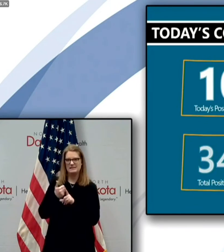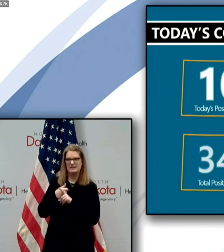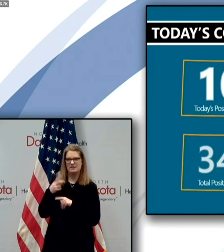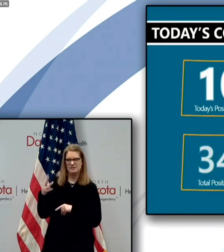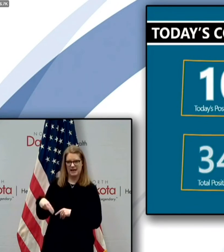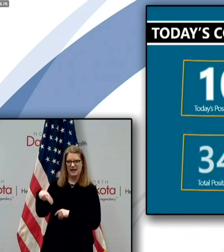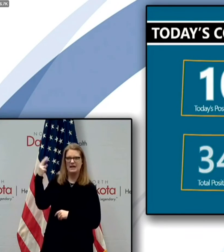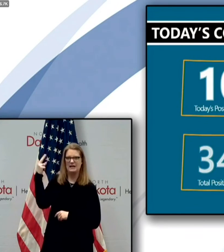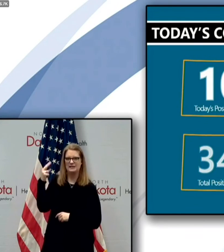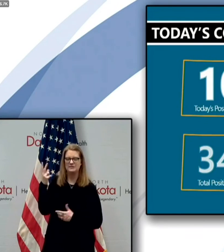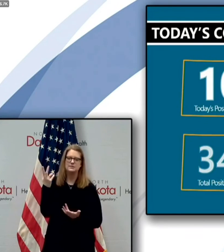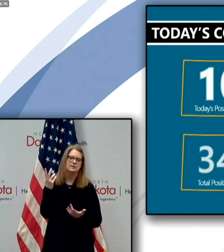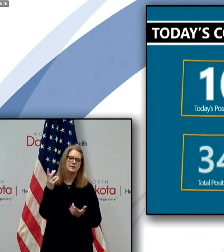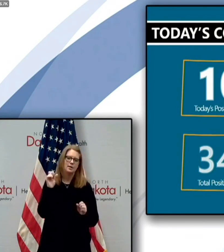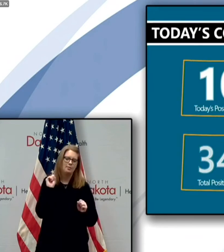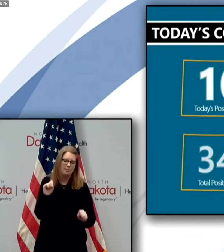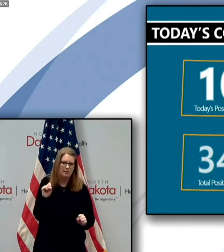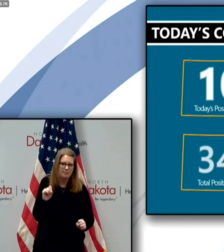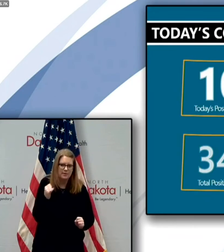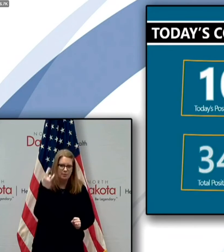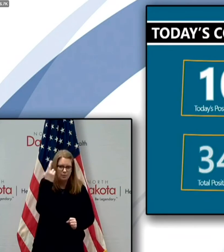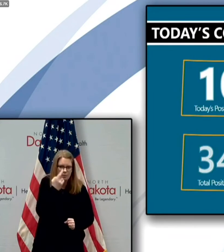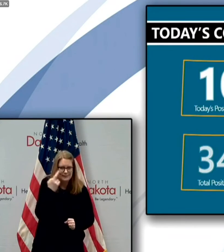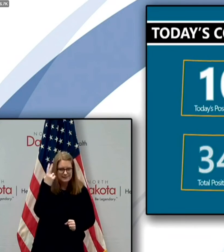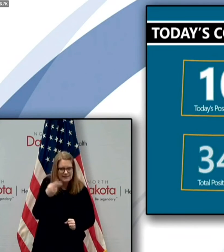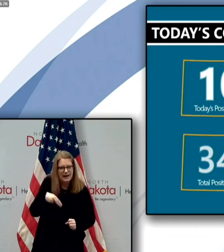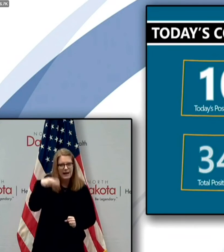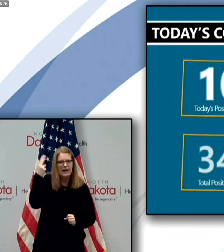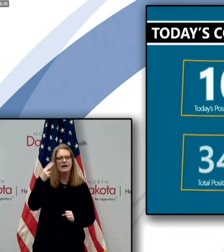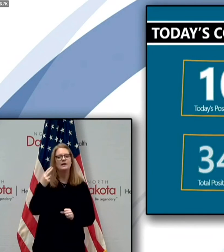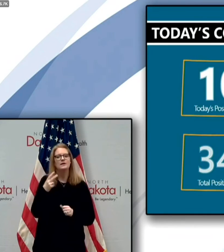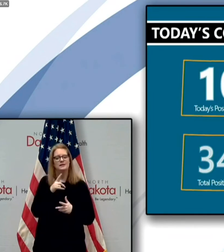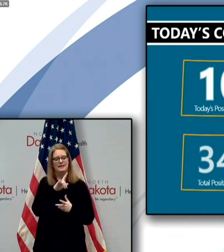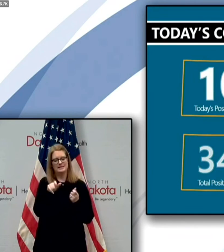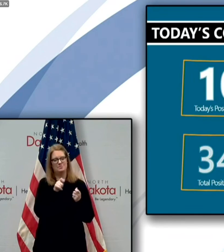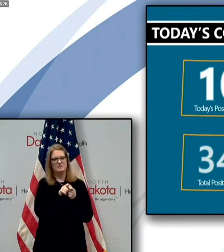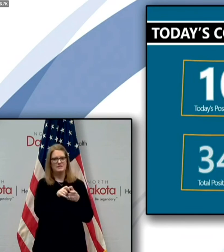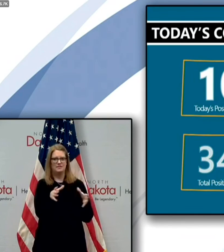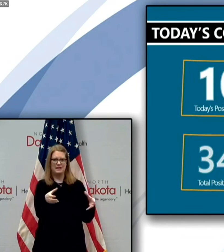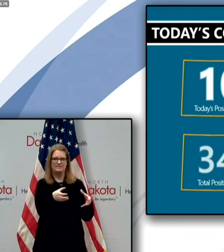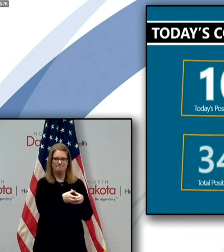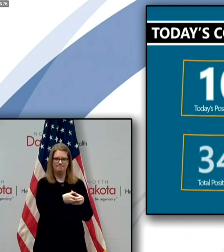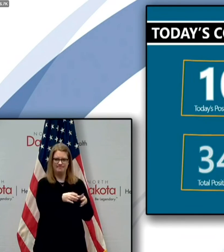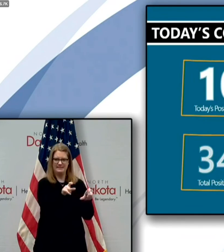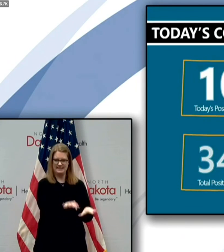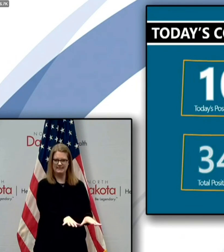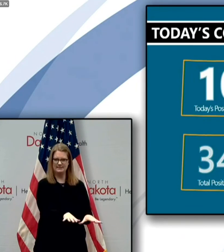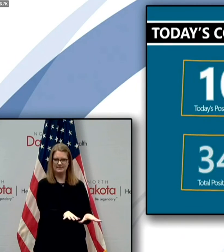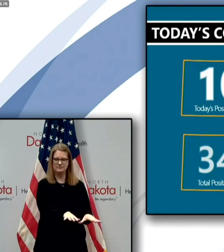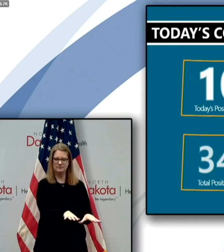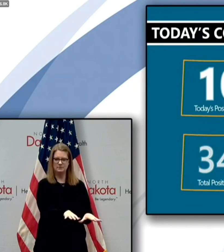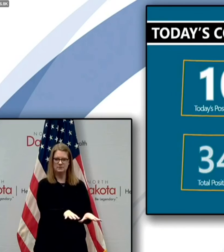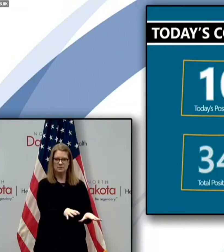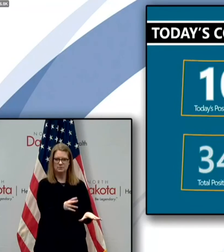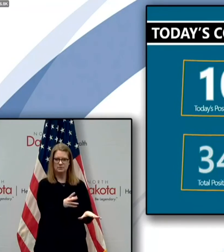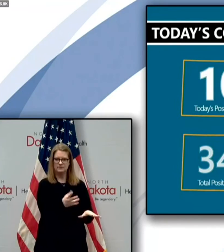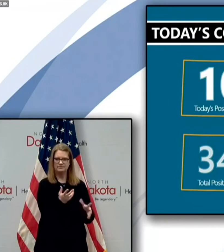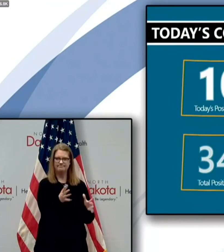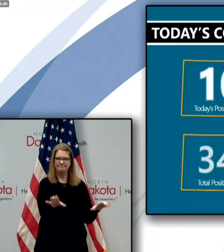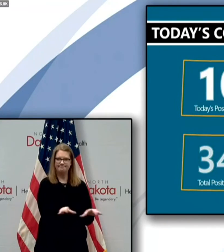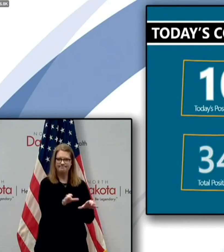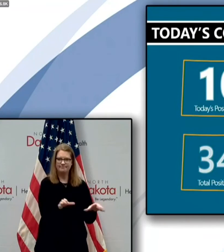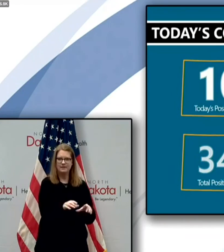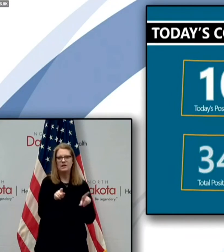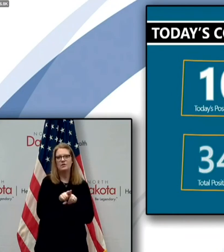likely because of some of the sampling, the targeted sampling that we're doing, and also because of the low